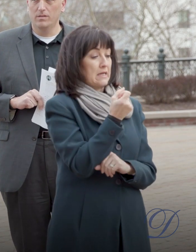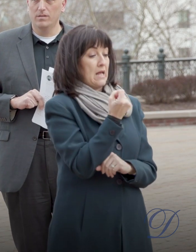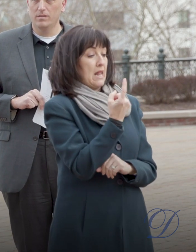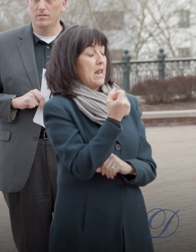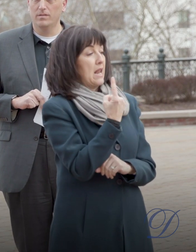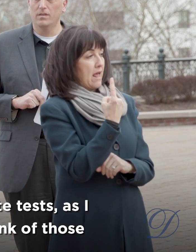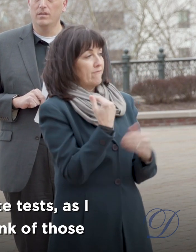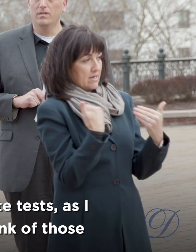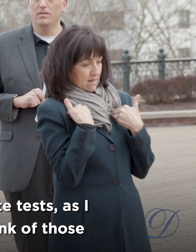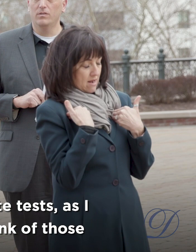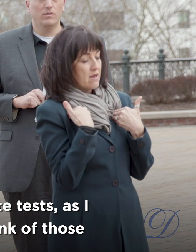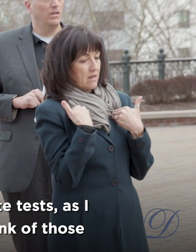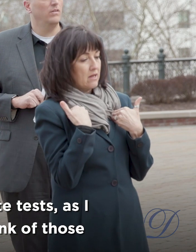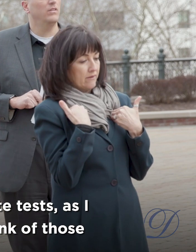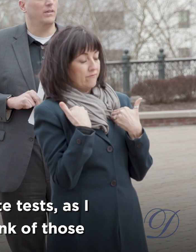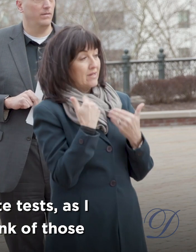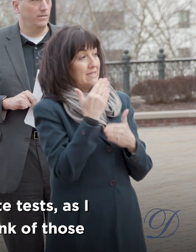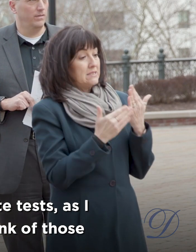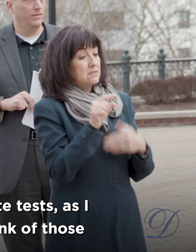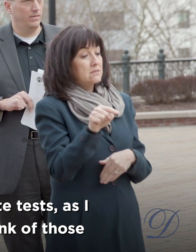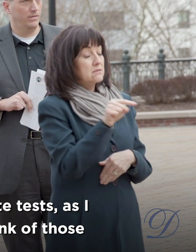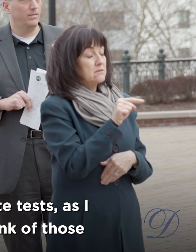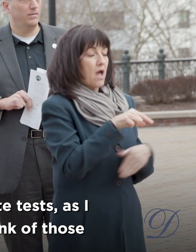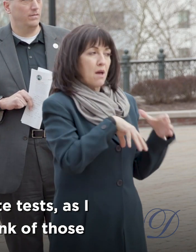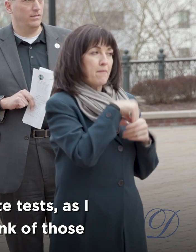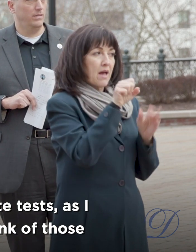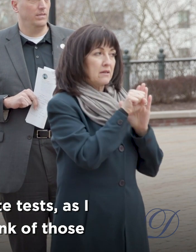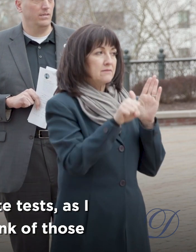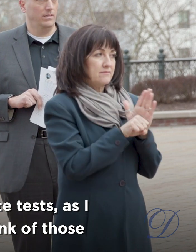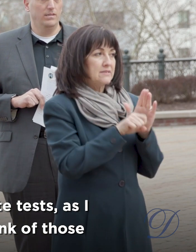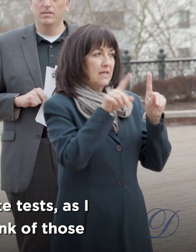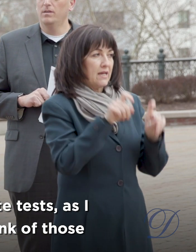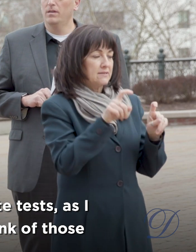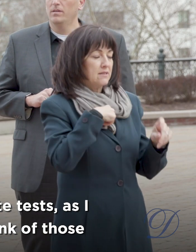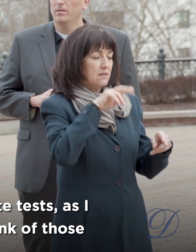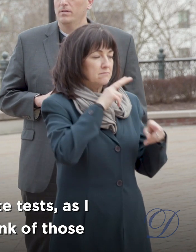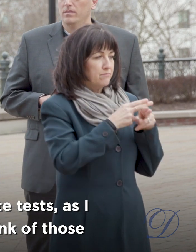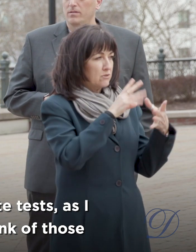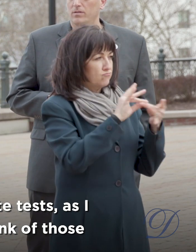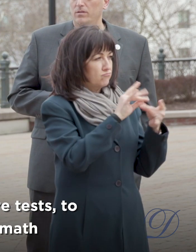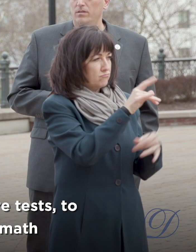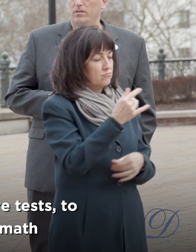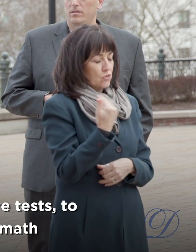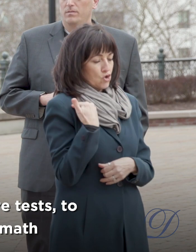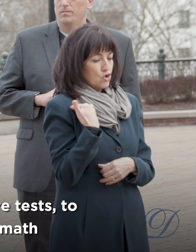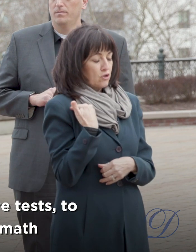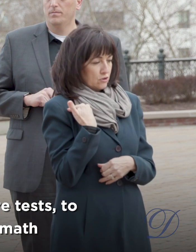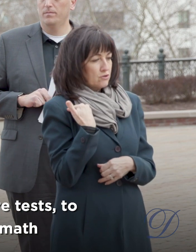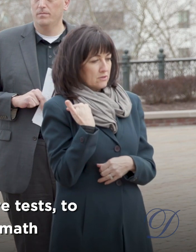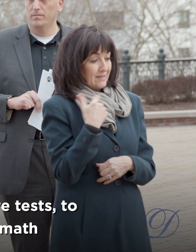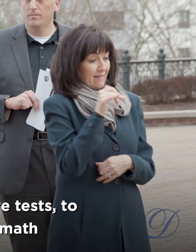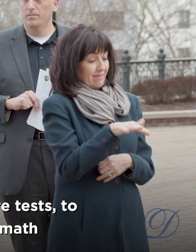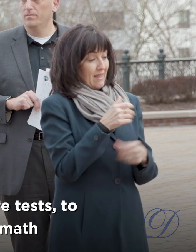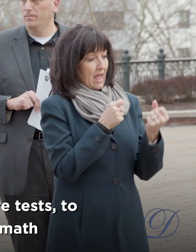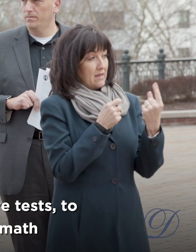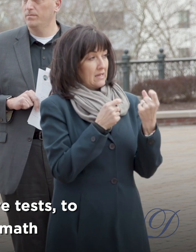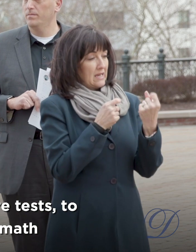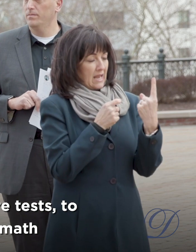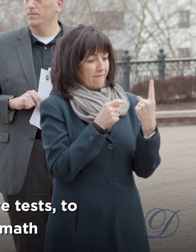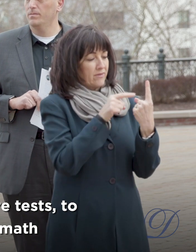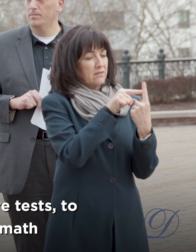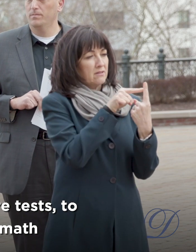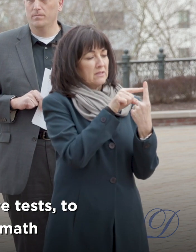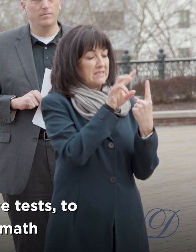were positive. Some of those were out-of-state tests, as I mentioned to you earlier. I think of those 11, I think 7